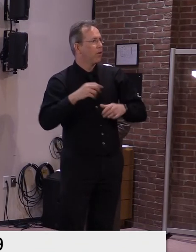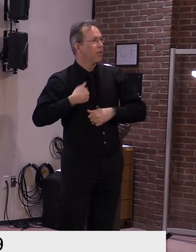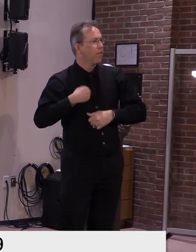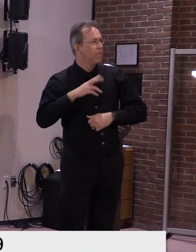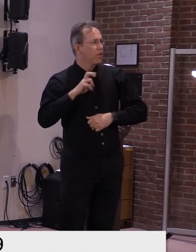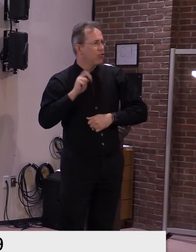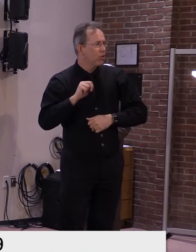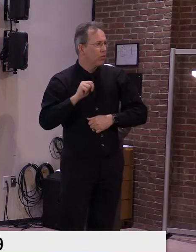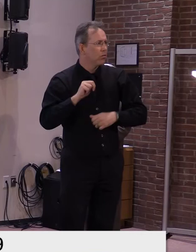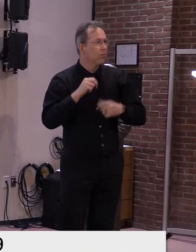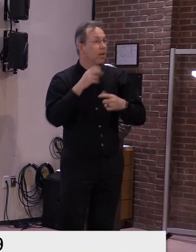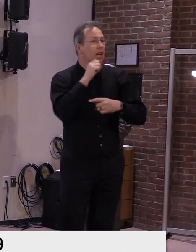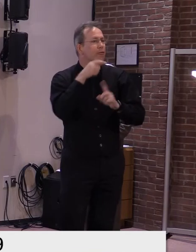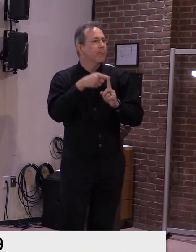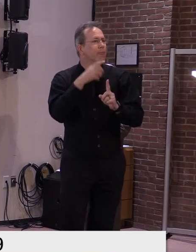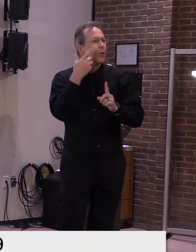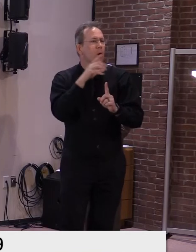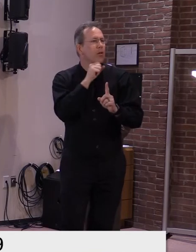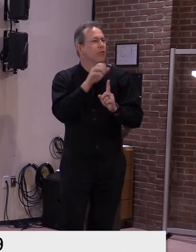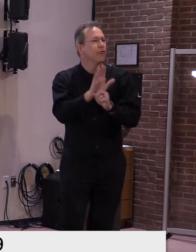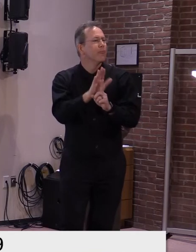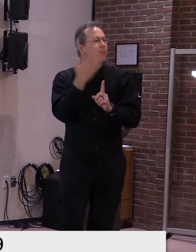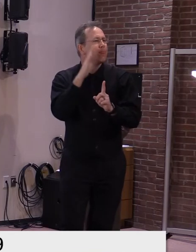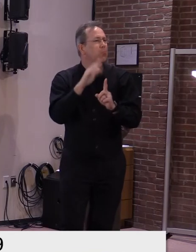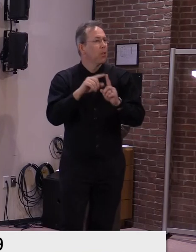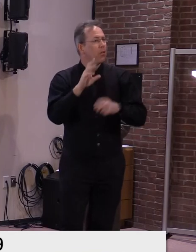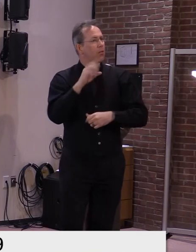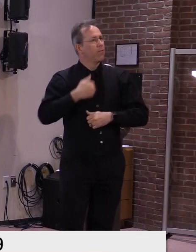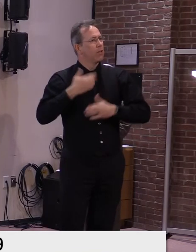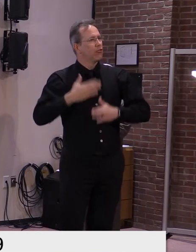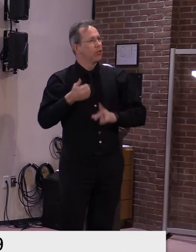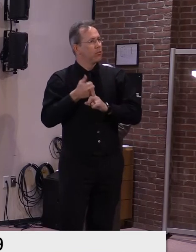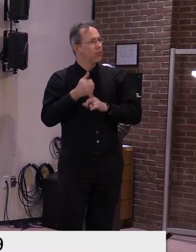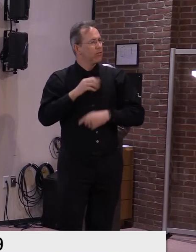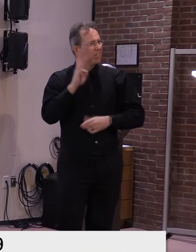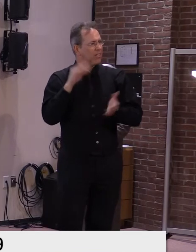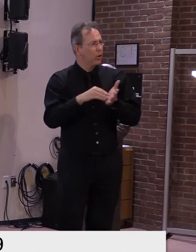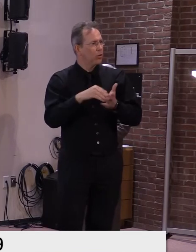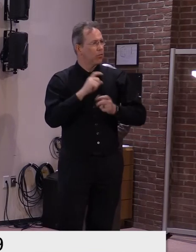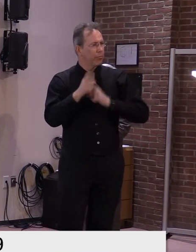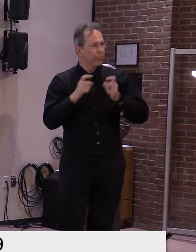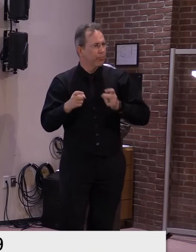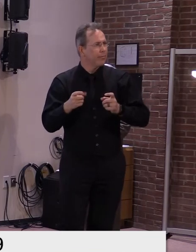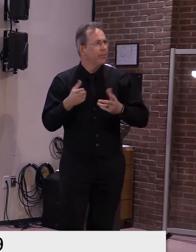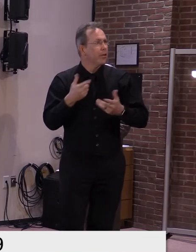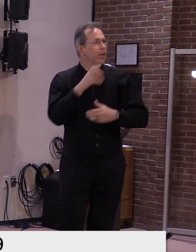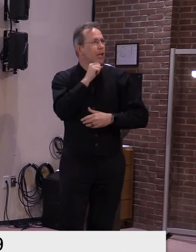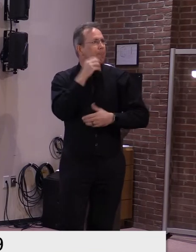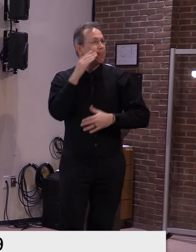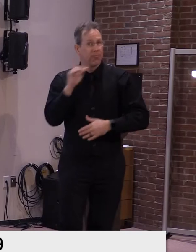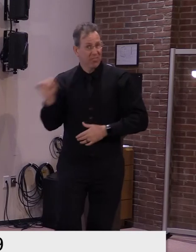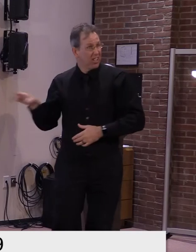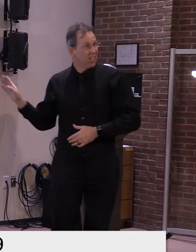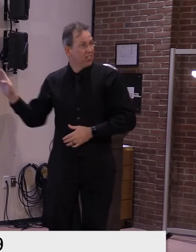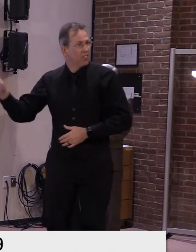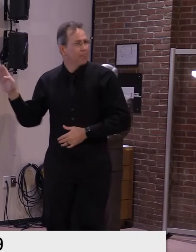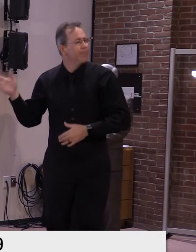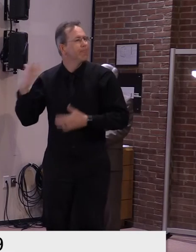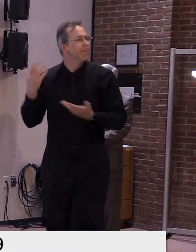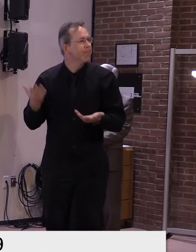I don't think we have the answers you're looking for, but the difference between obviously 87.33% and